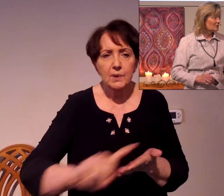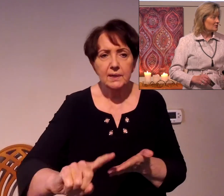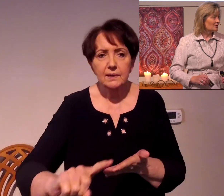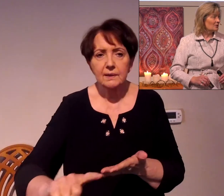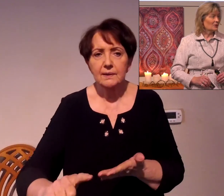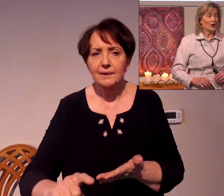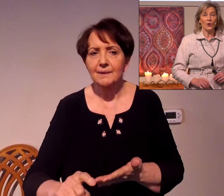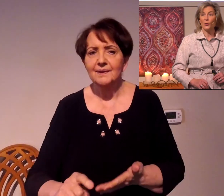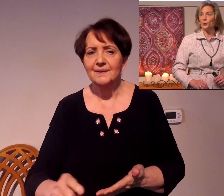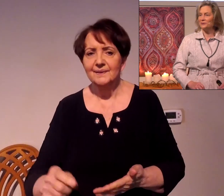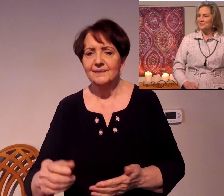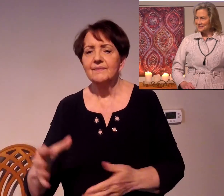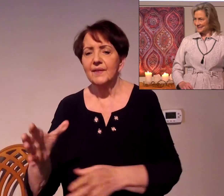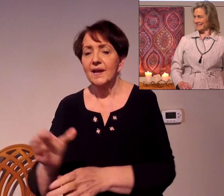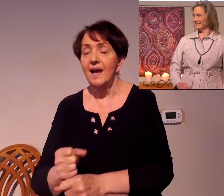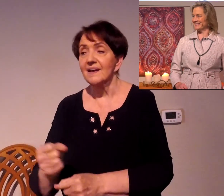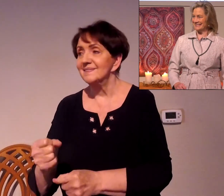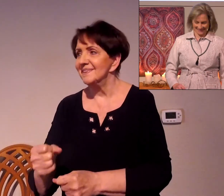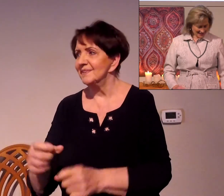No, that they have. Oh.